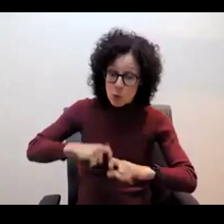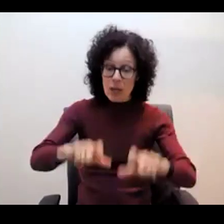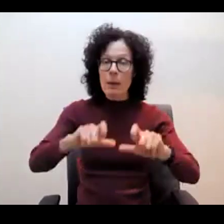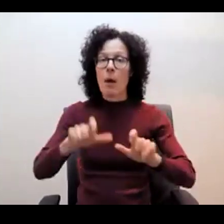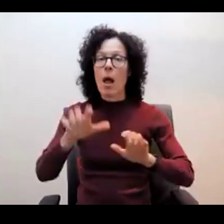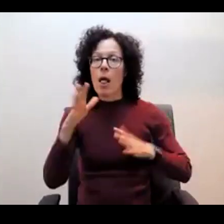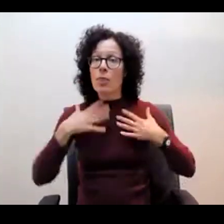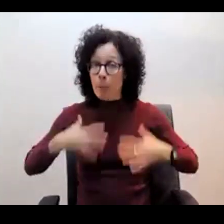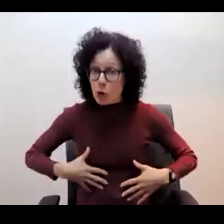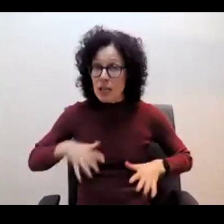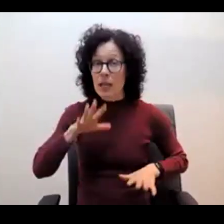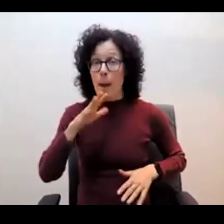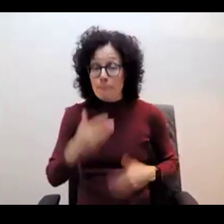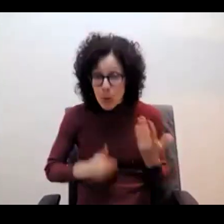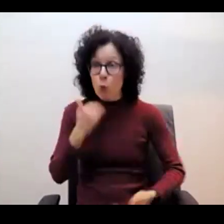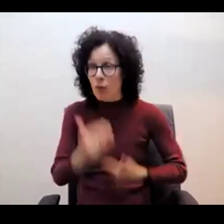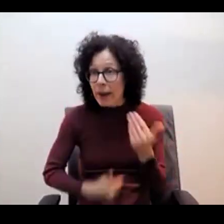motion is really important.